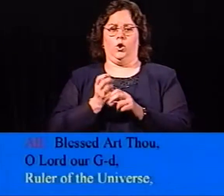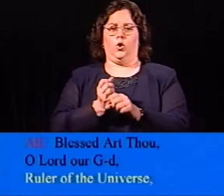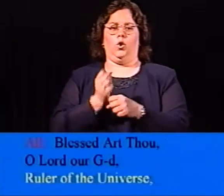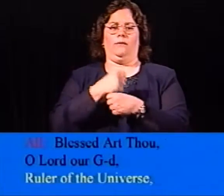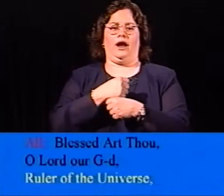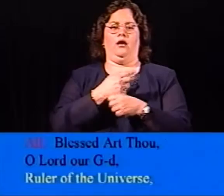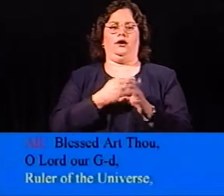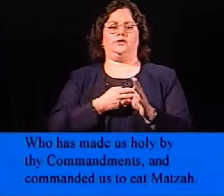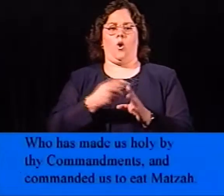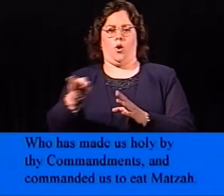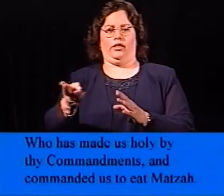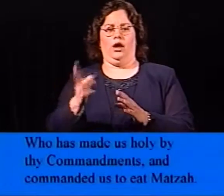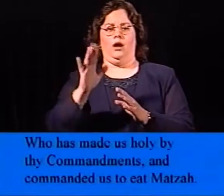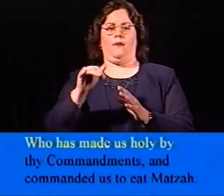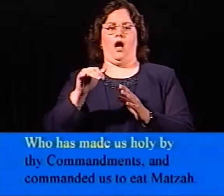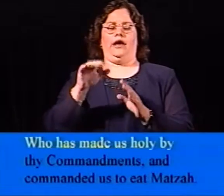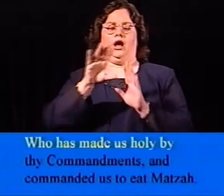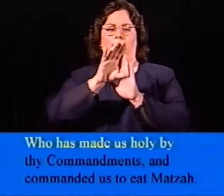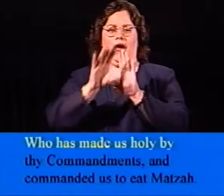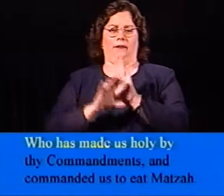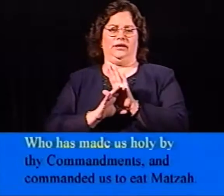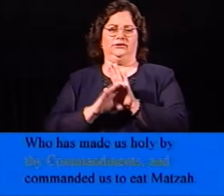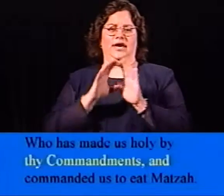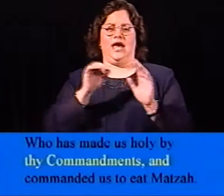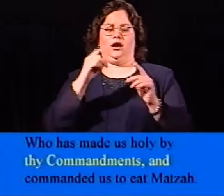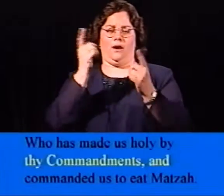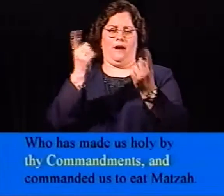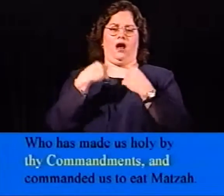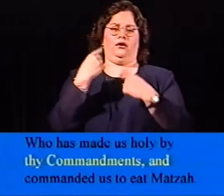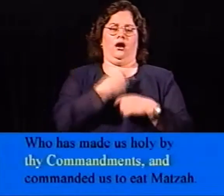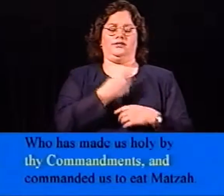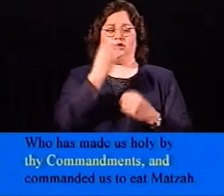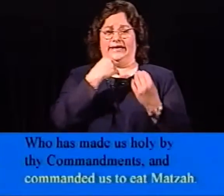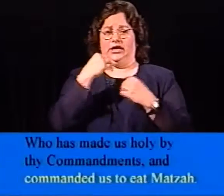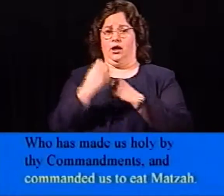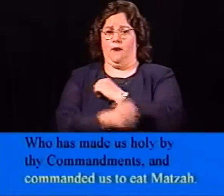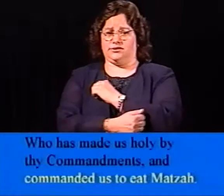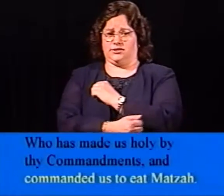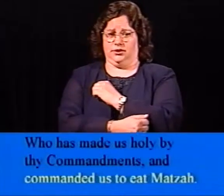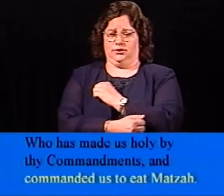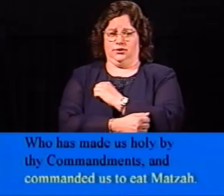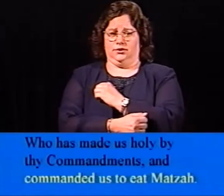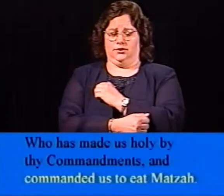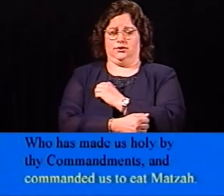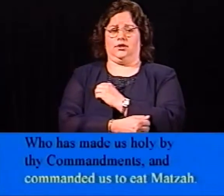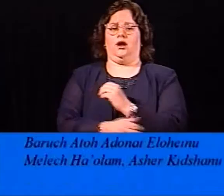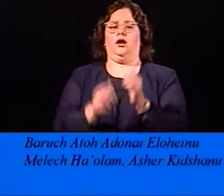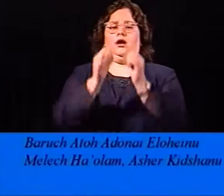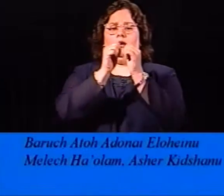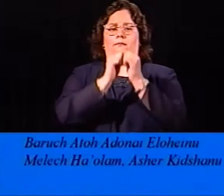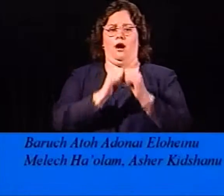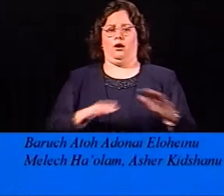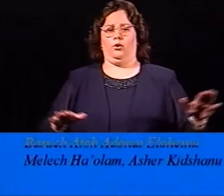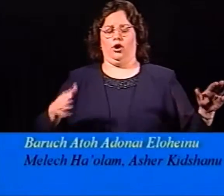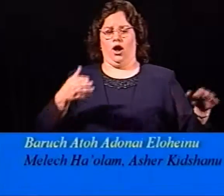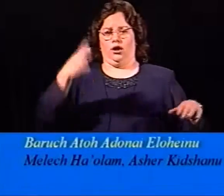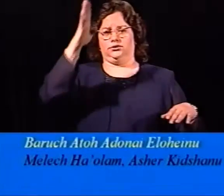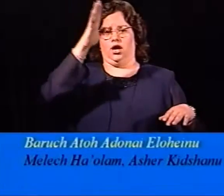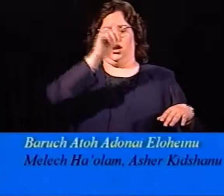O Lord, our God, ruler of the universe, who has made us holy by thy commandments and commanded us to eat the